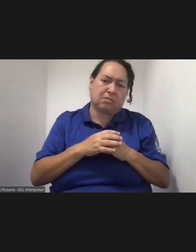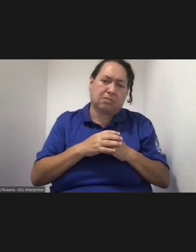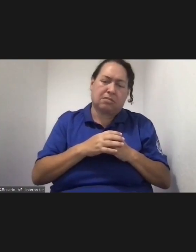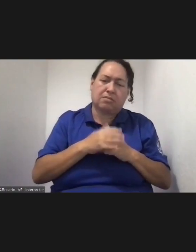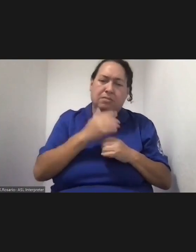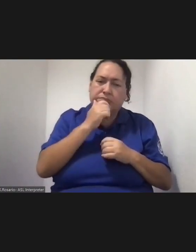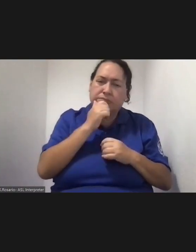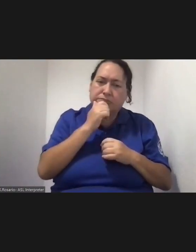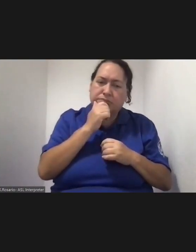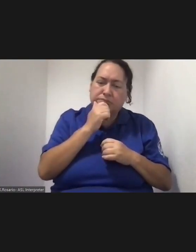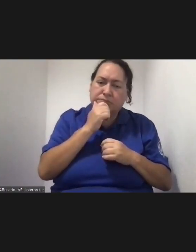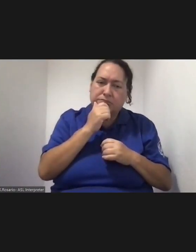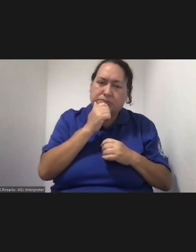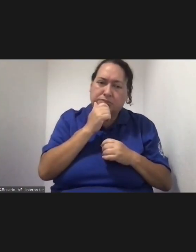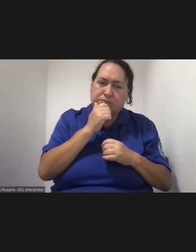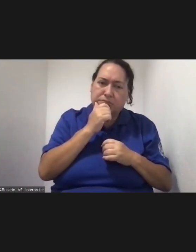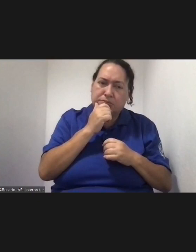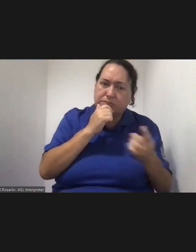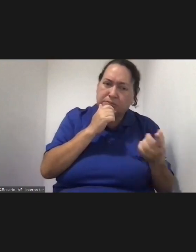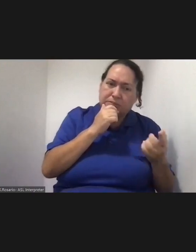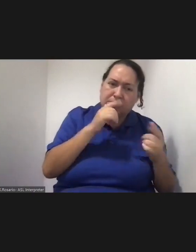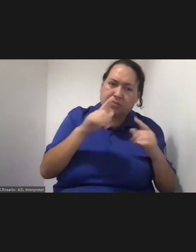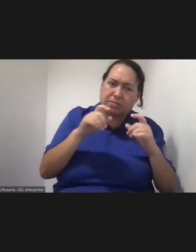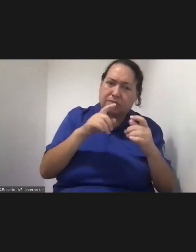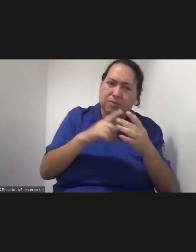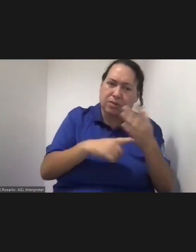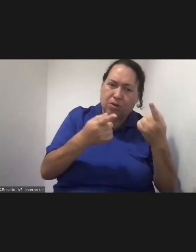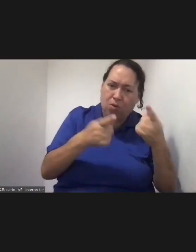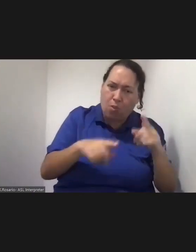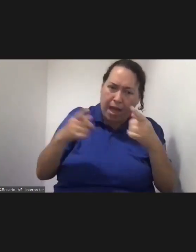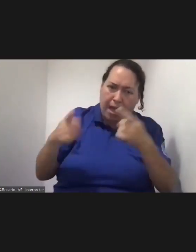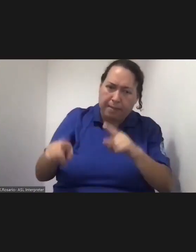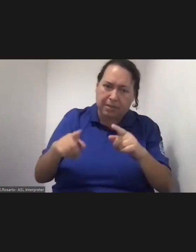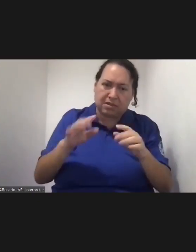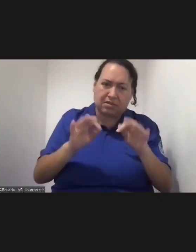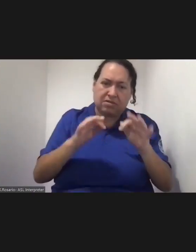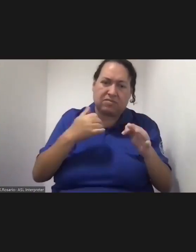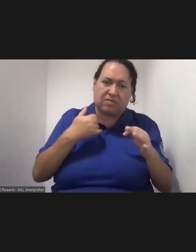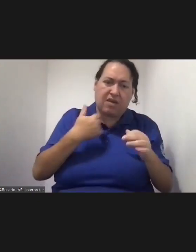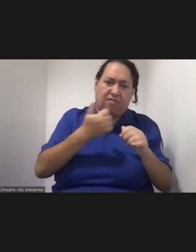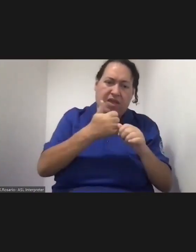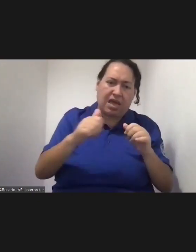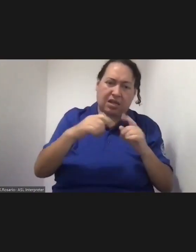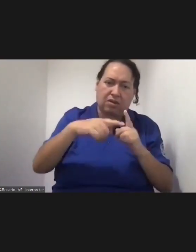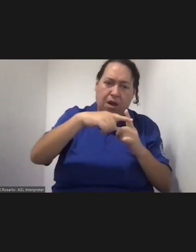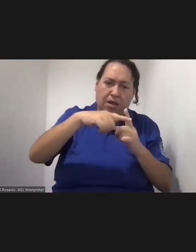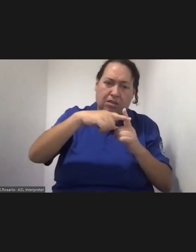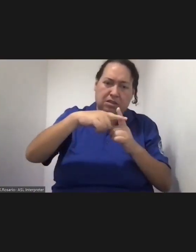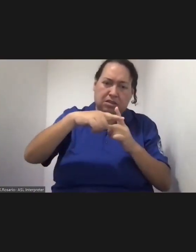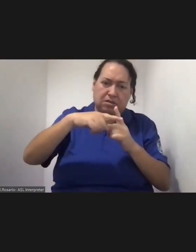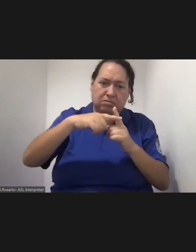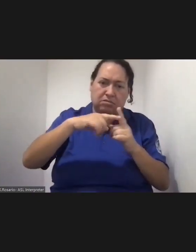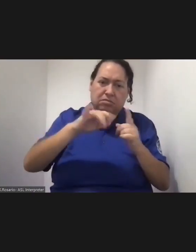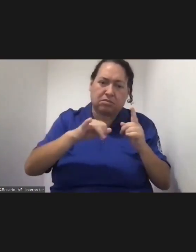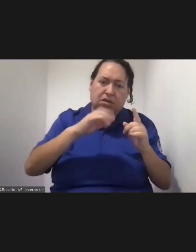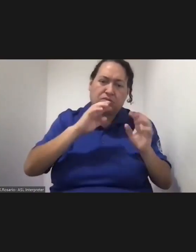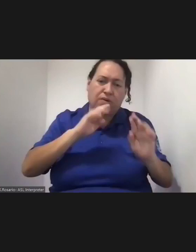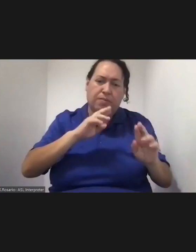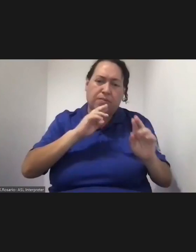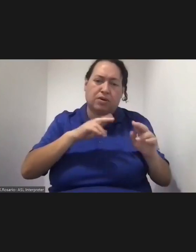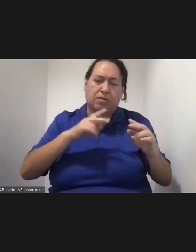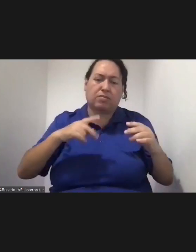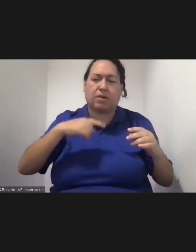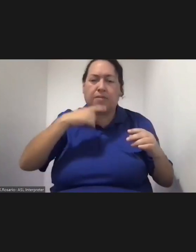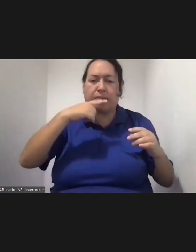To answer your question, what happened is that if there is any positive case that is reported to public health, a